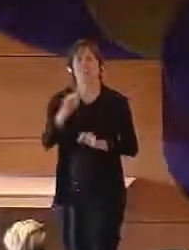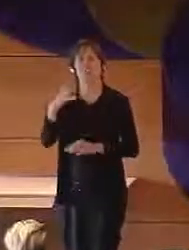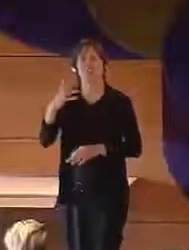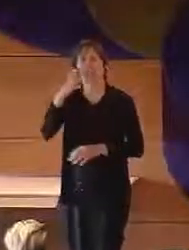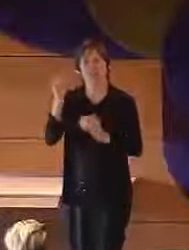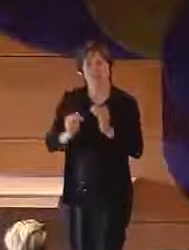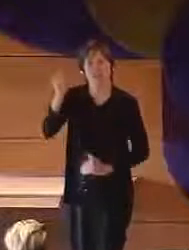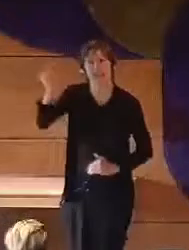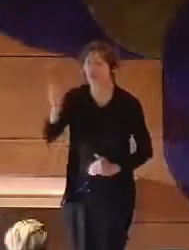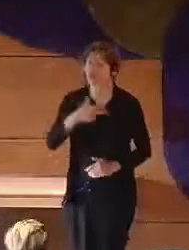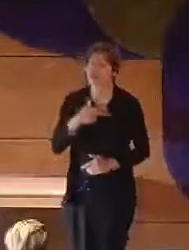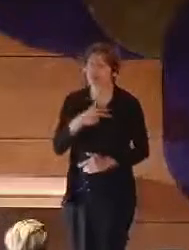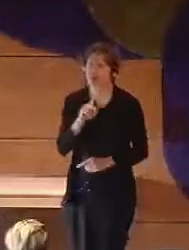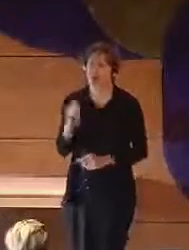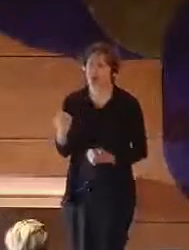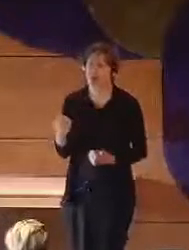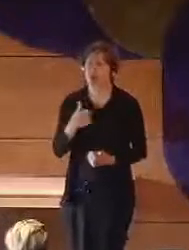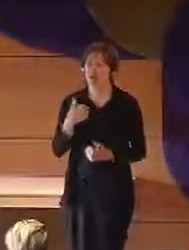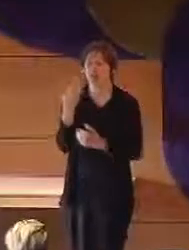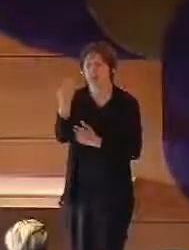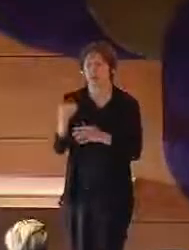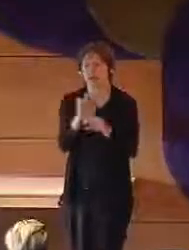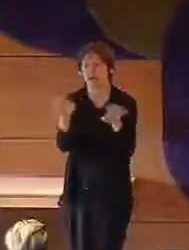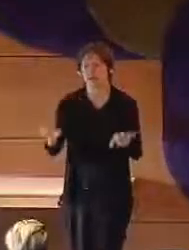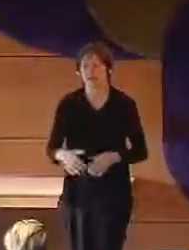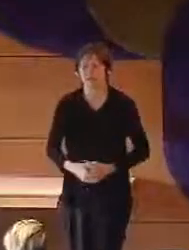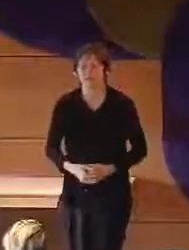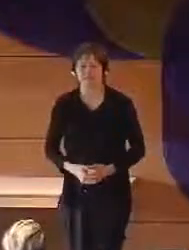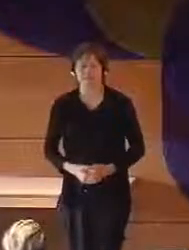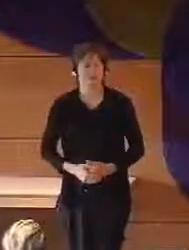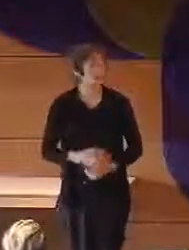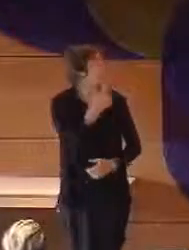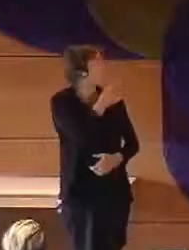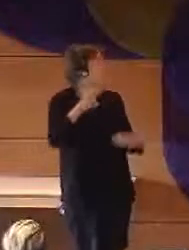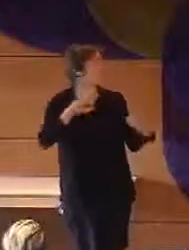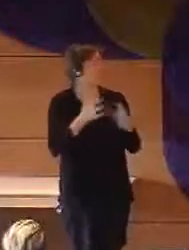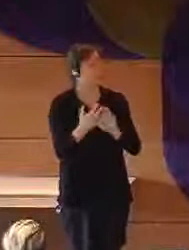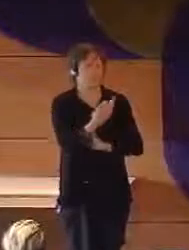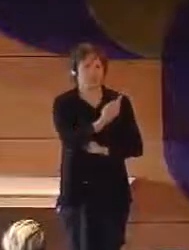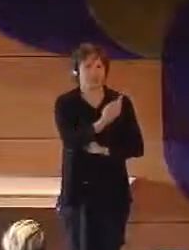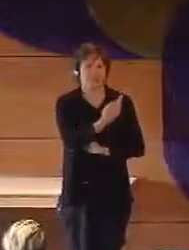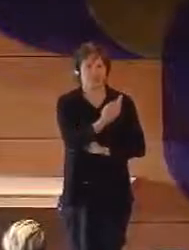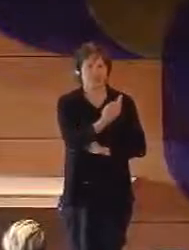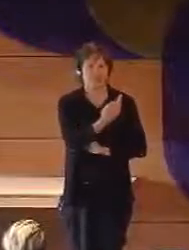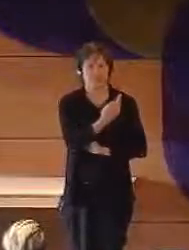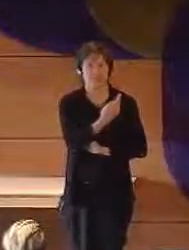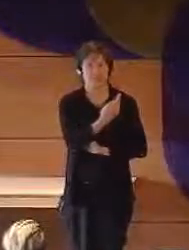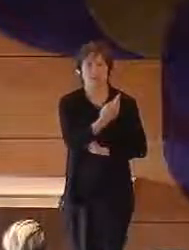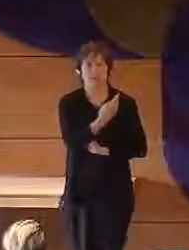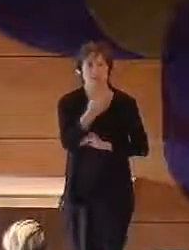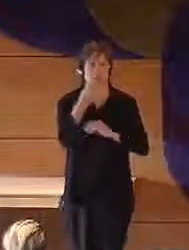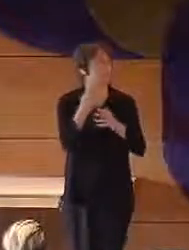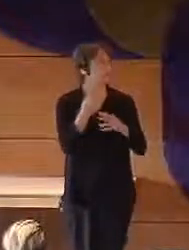Okay, and this just shows everything all together. So it's the different stages of breast